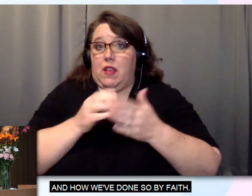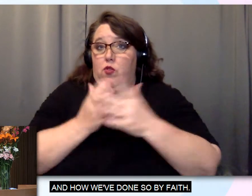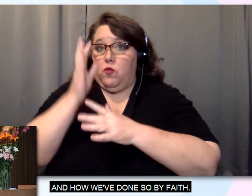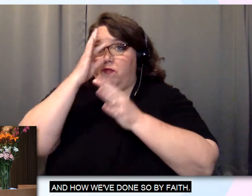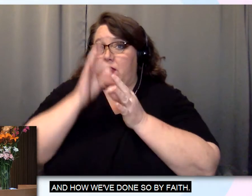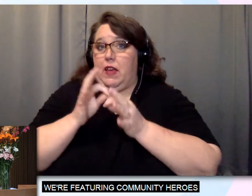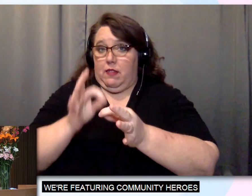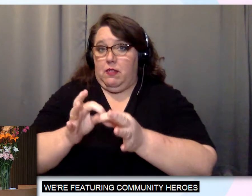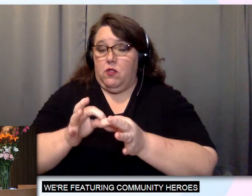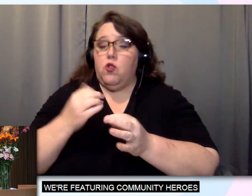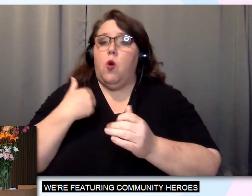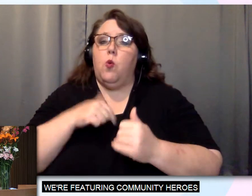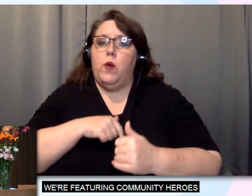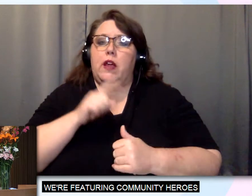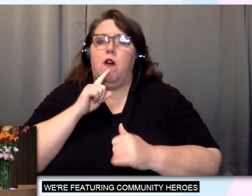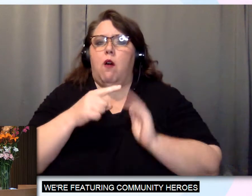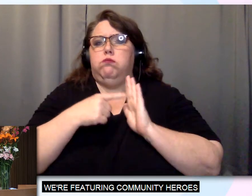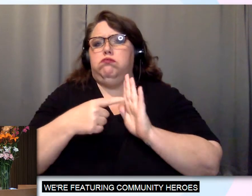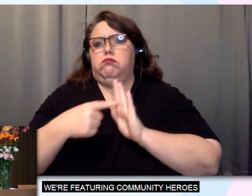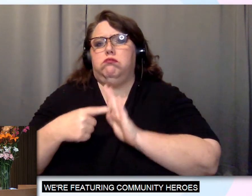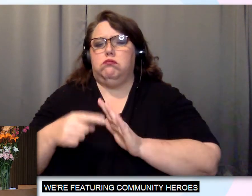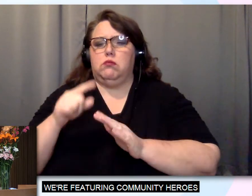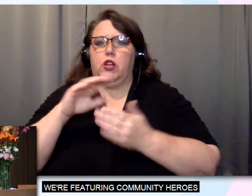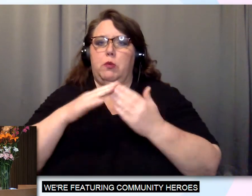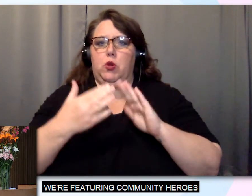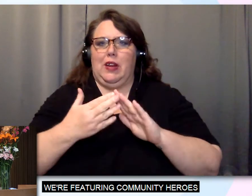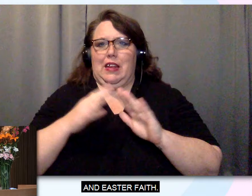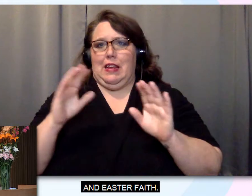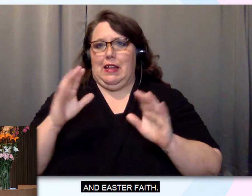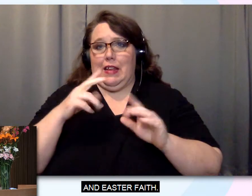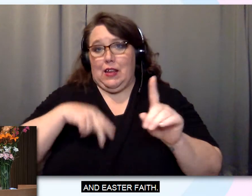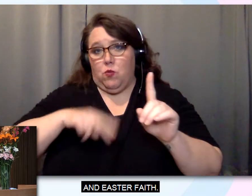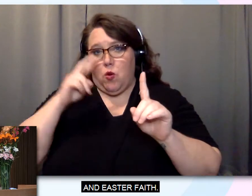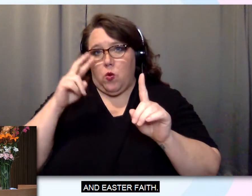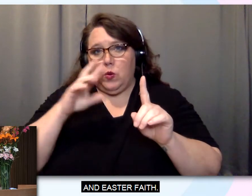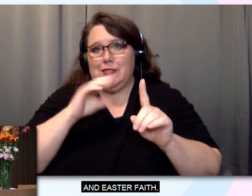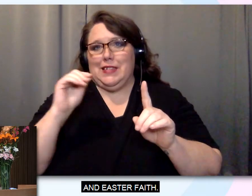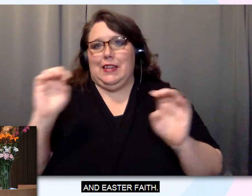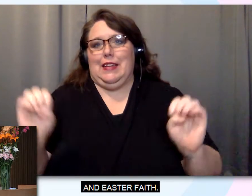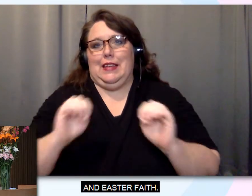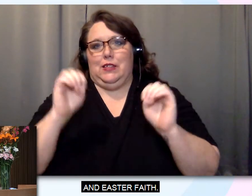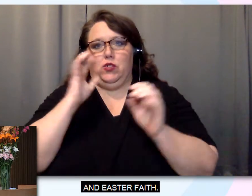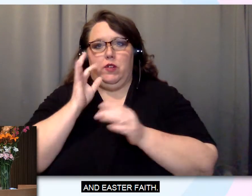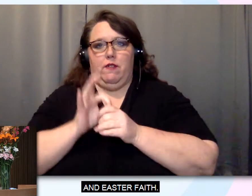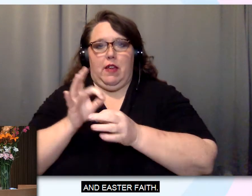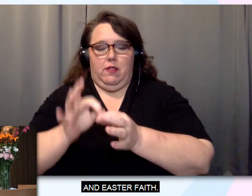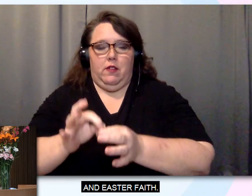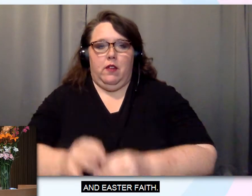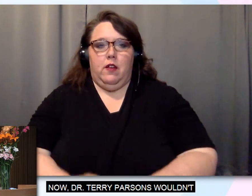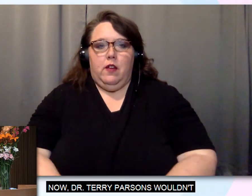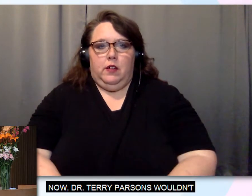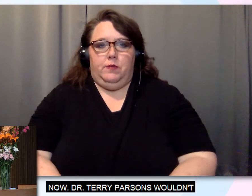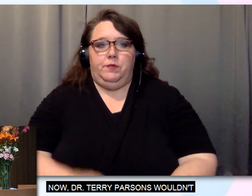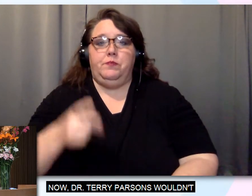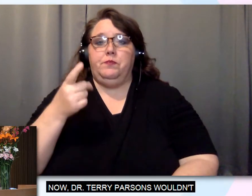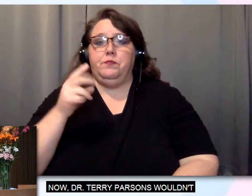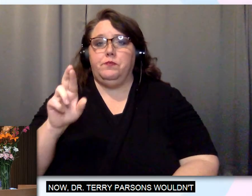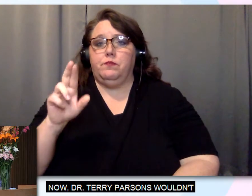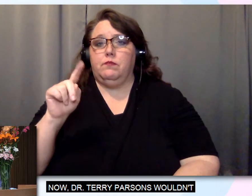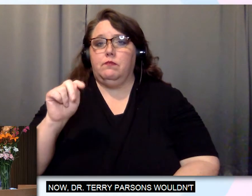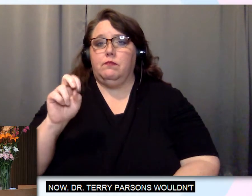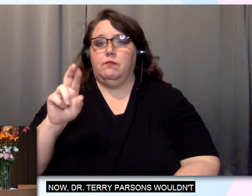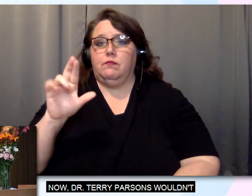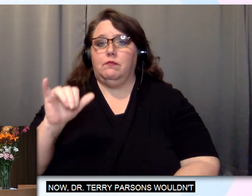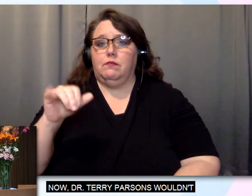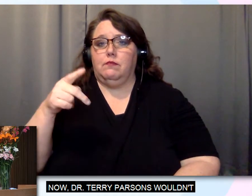by faith. So we're featuring community heroes and Easter faith. Now,